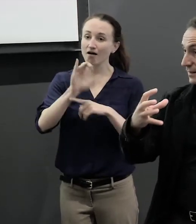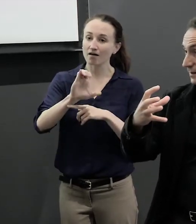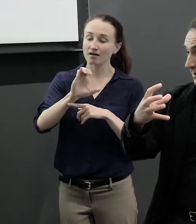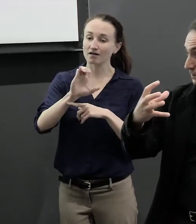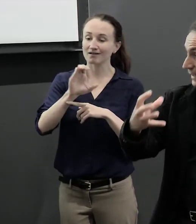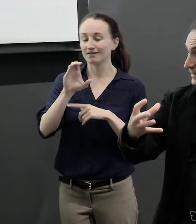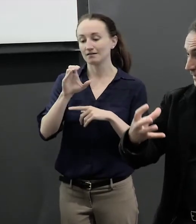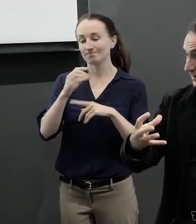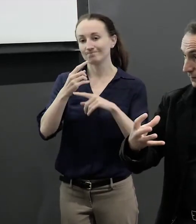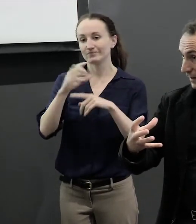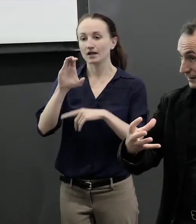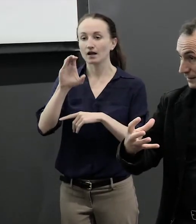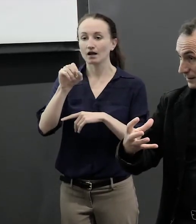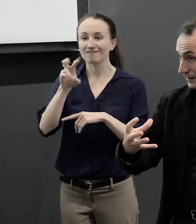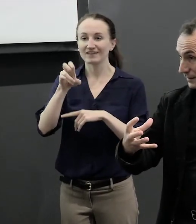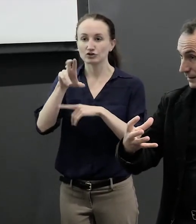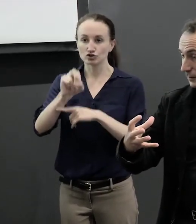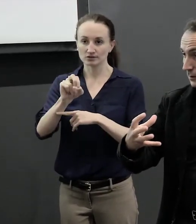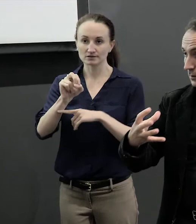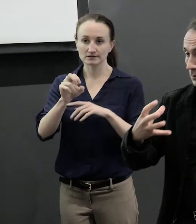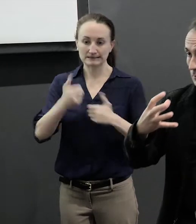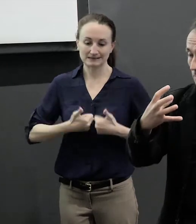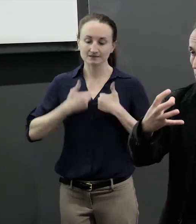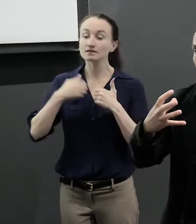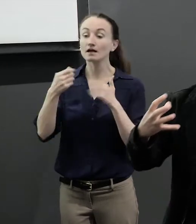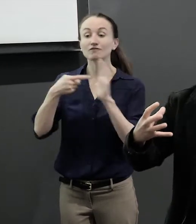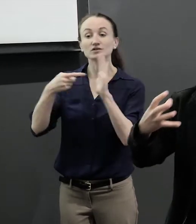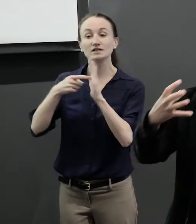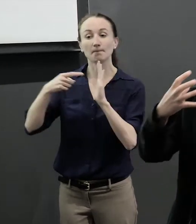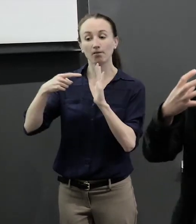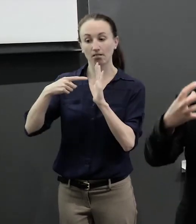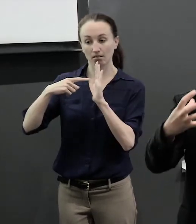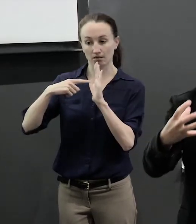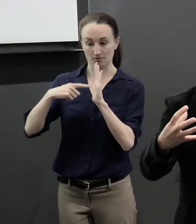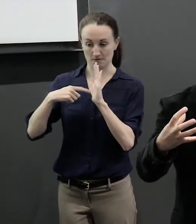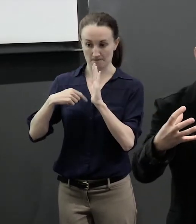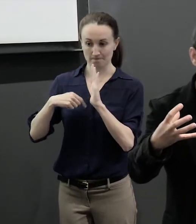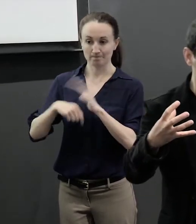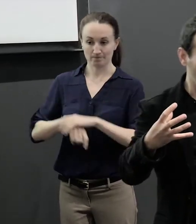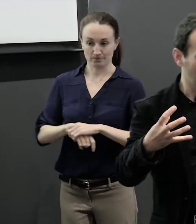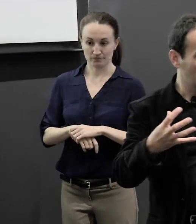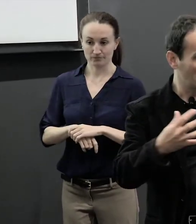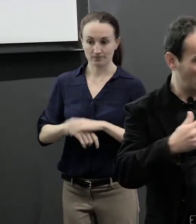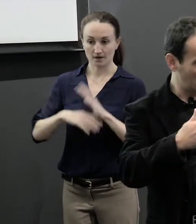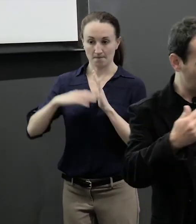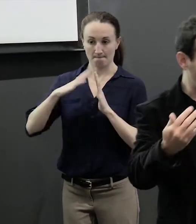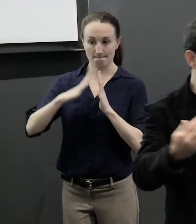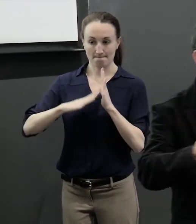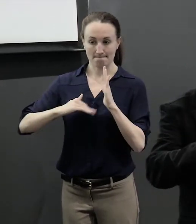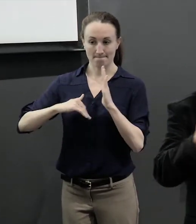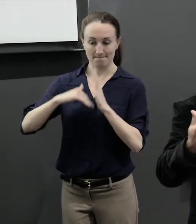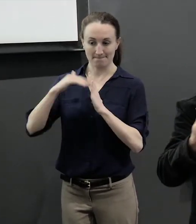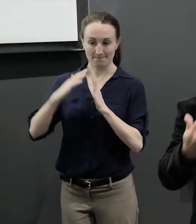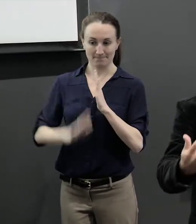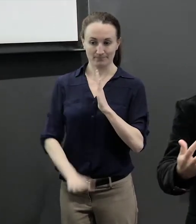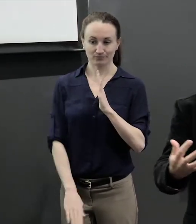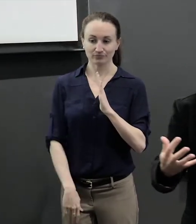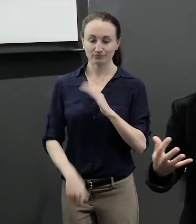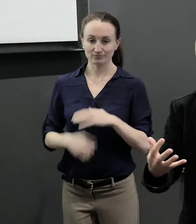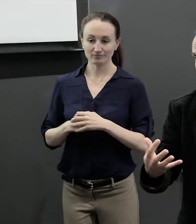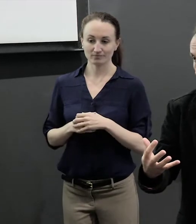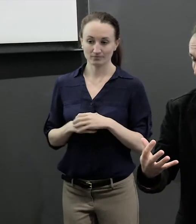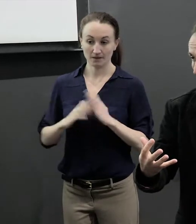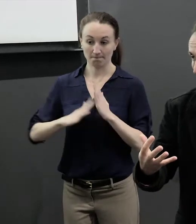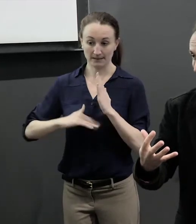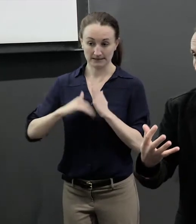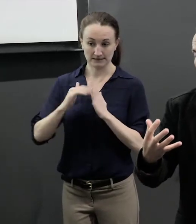this in painting, in fact. You know, there are different kinds of perspectives that are used by different kinds of